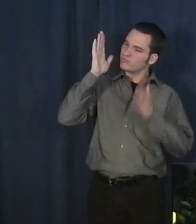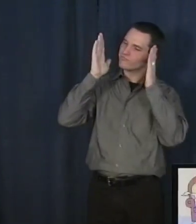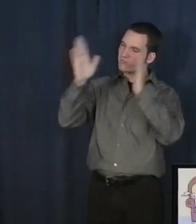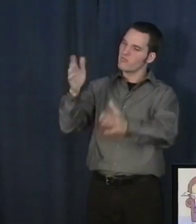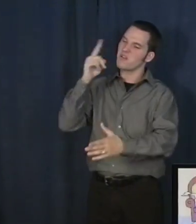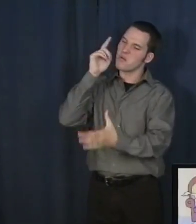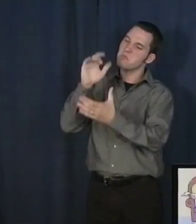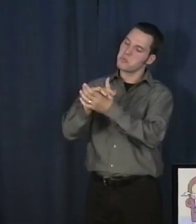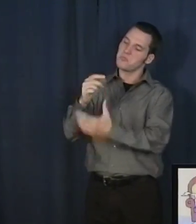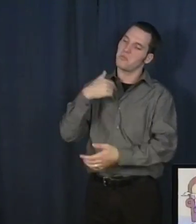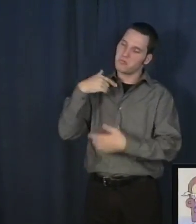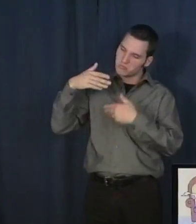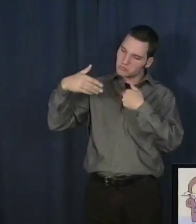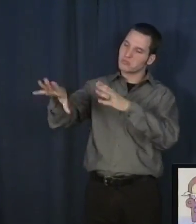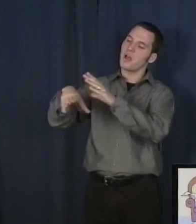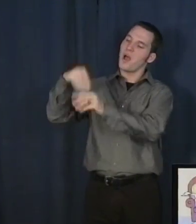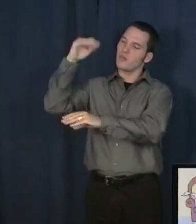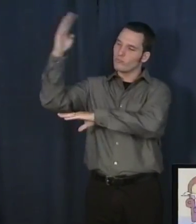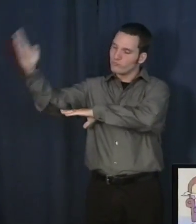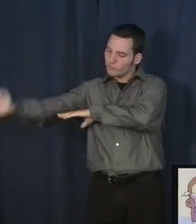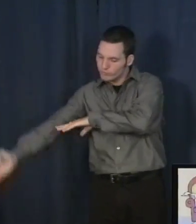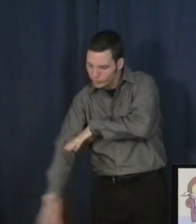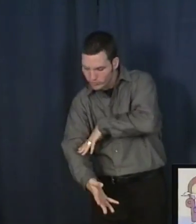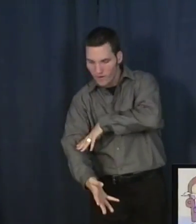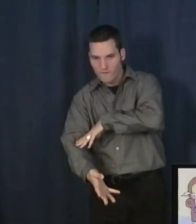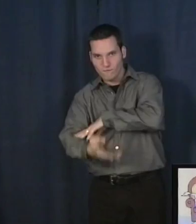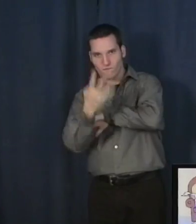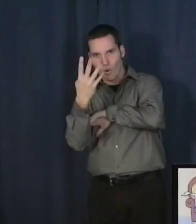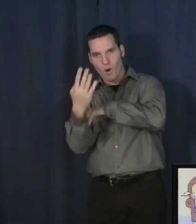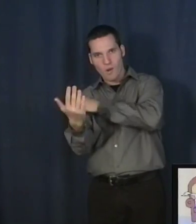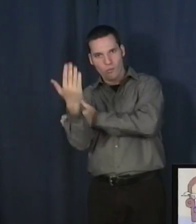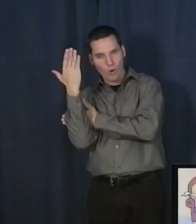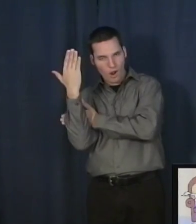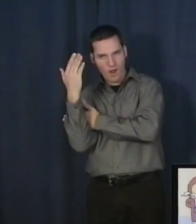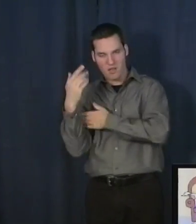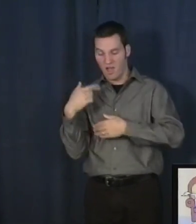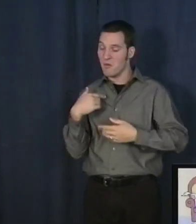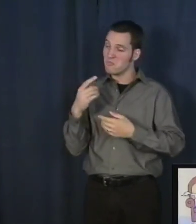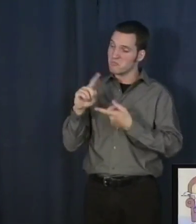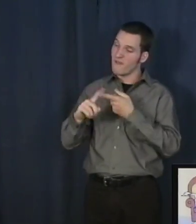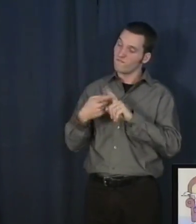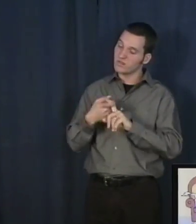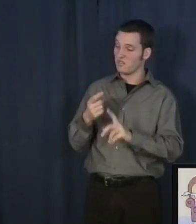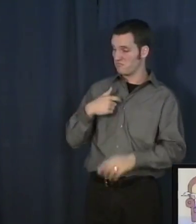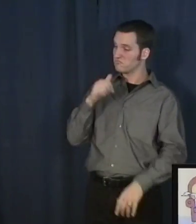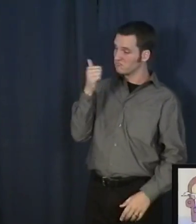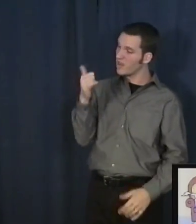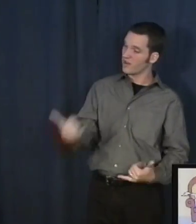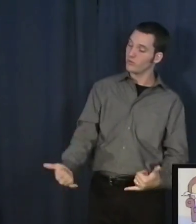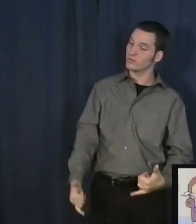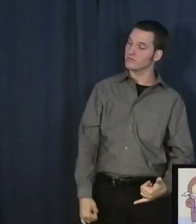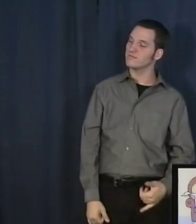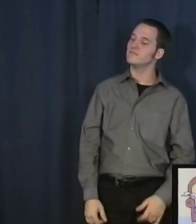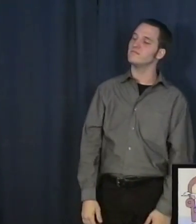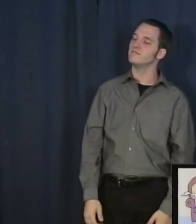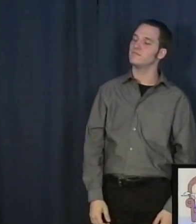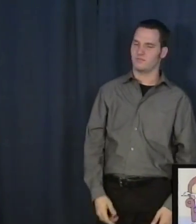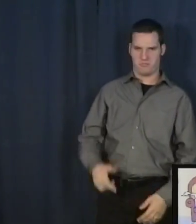listen, I believe I should be allowed to stay out till 4 in the morning with my friends. After all, I'm 10 now.